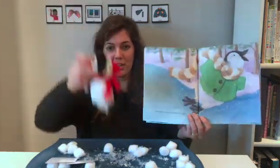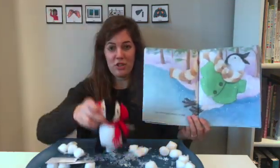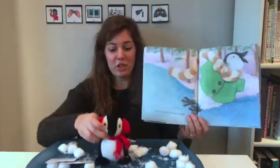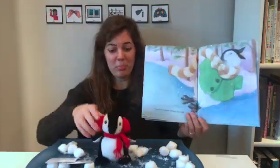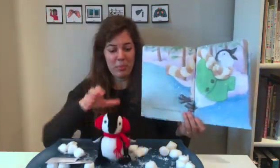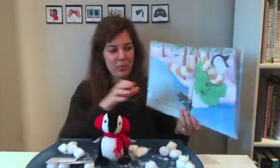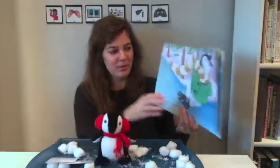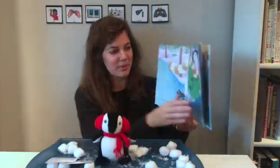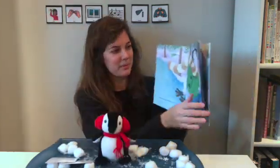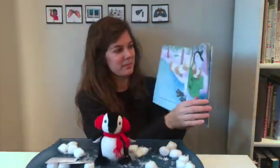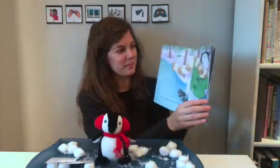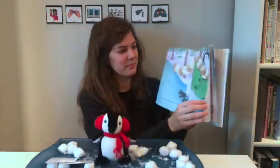jump.